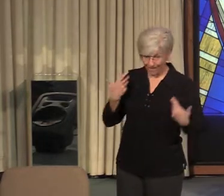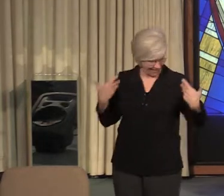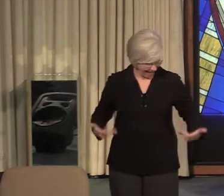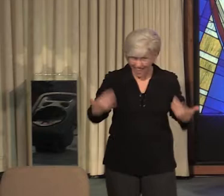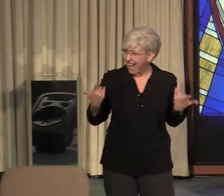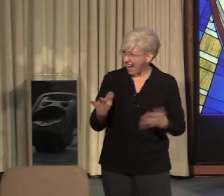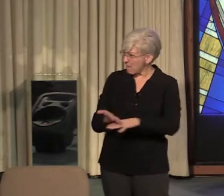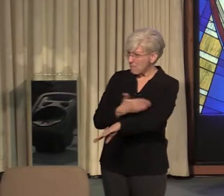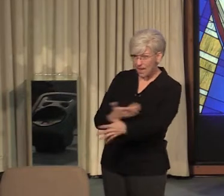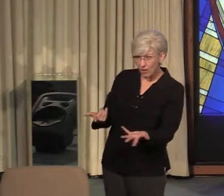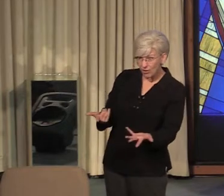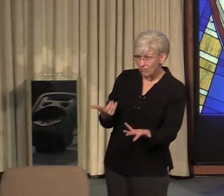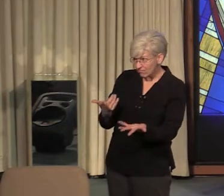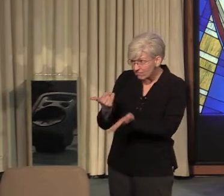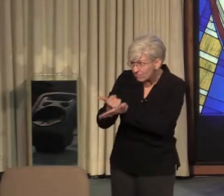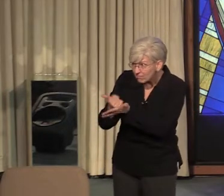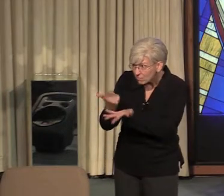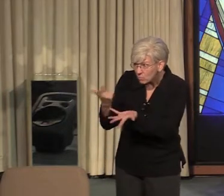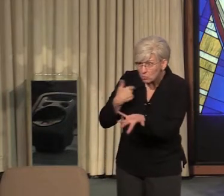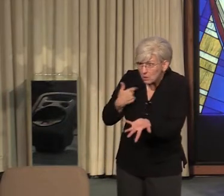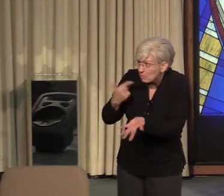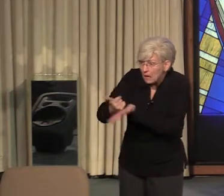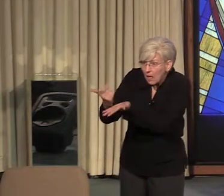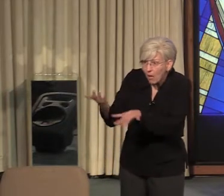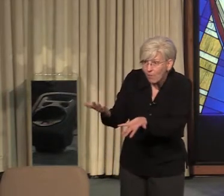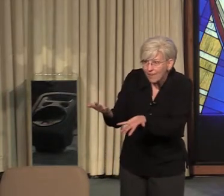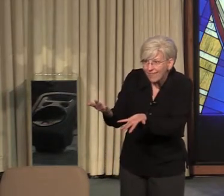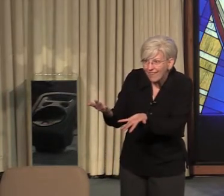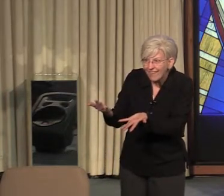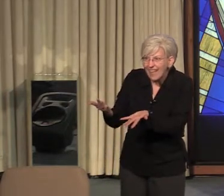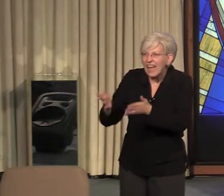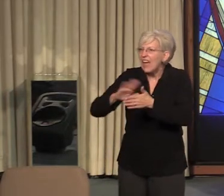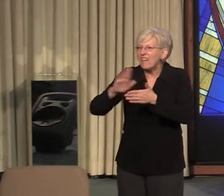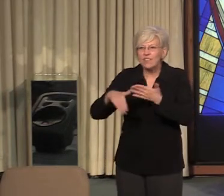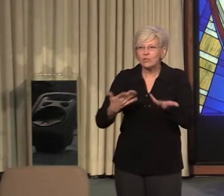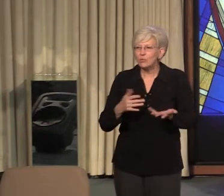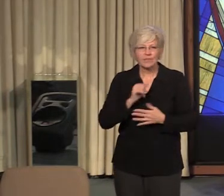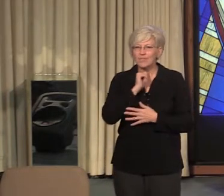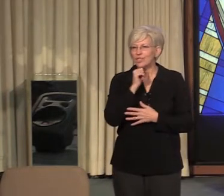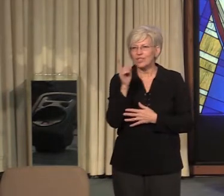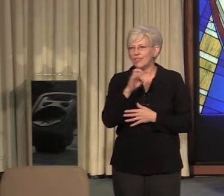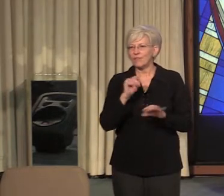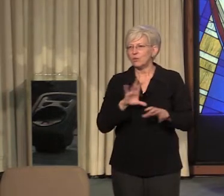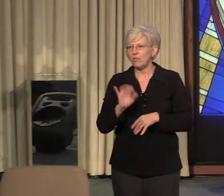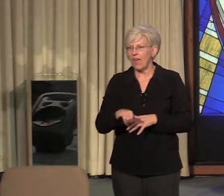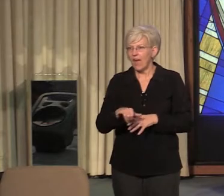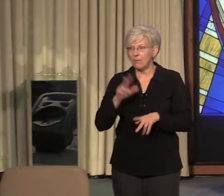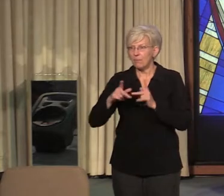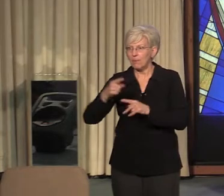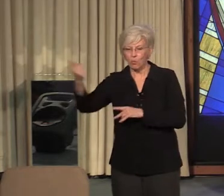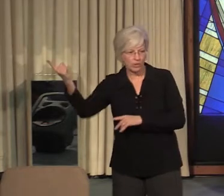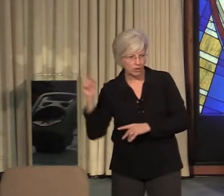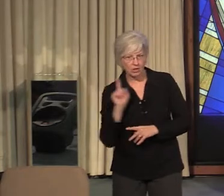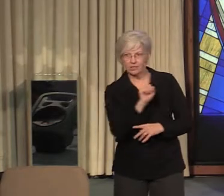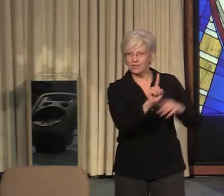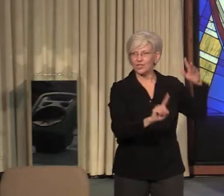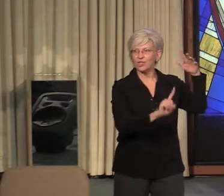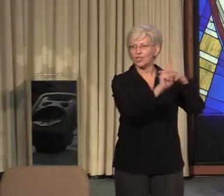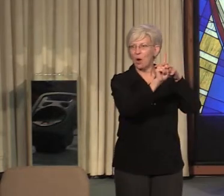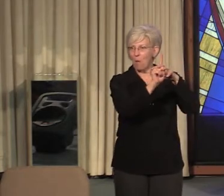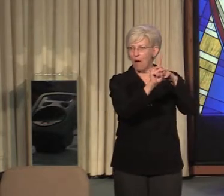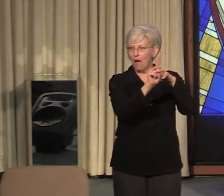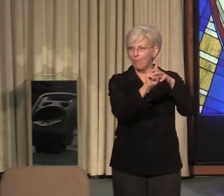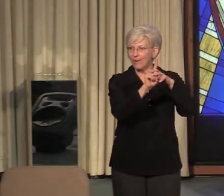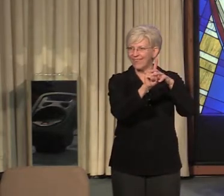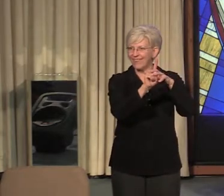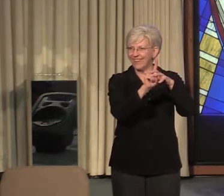Is there anything that you'd like help with? Eventually, she didn't even have to do that. People would just show up in their parlor first thing